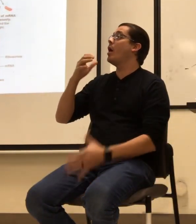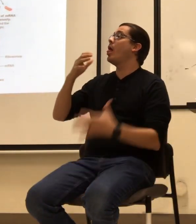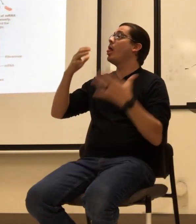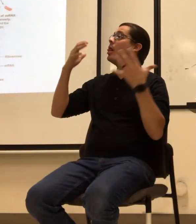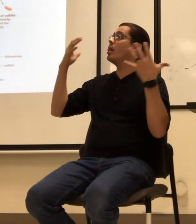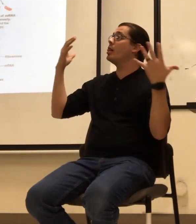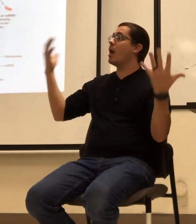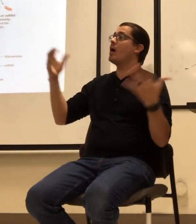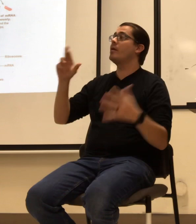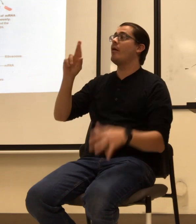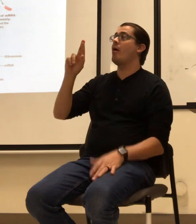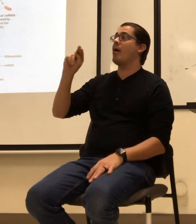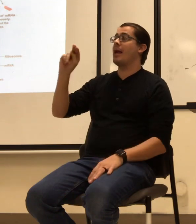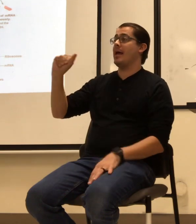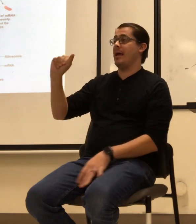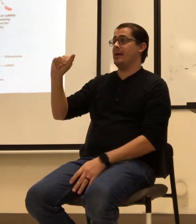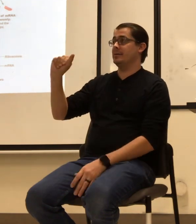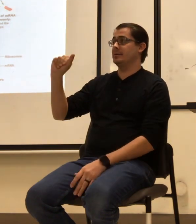RNAs.